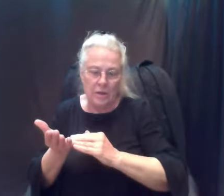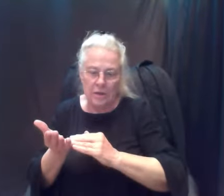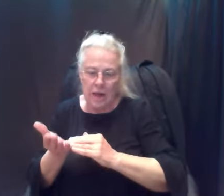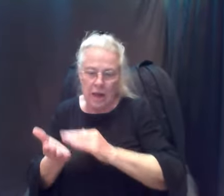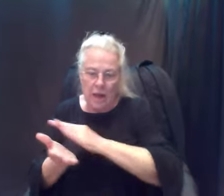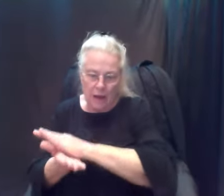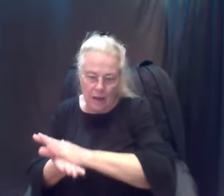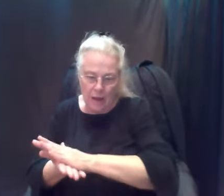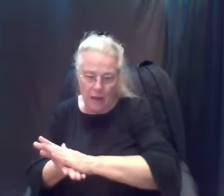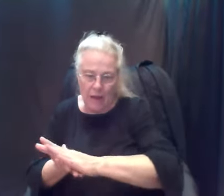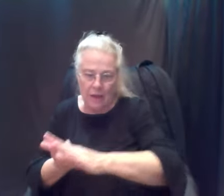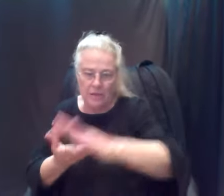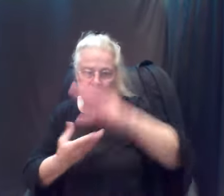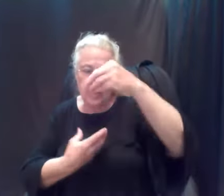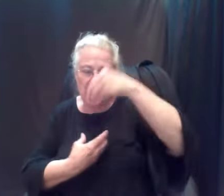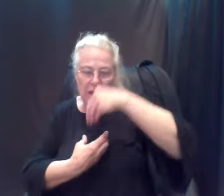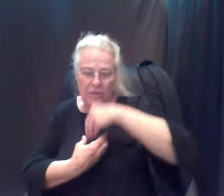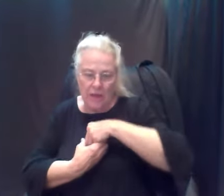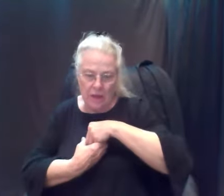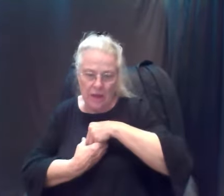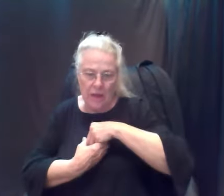and cleanse within.